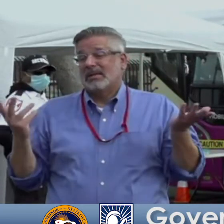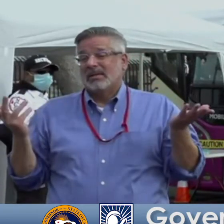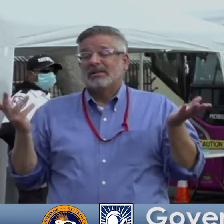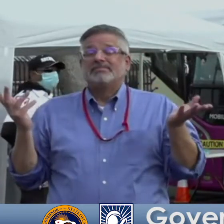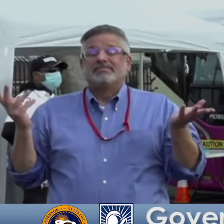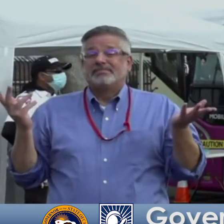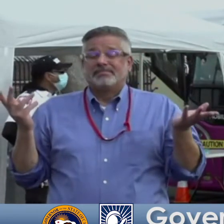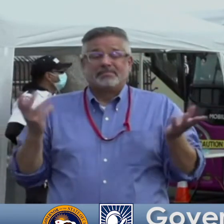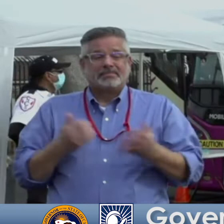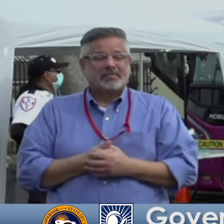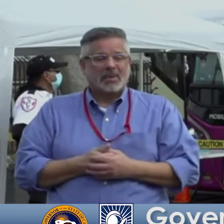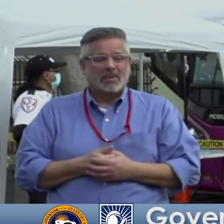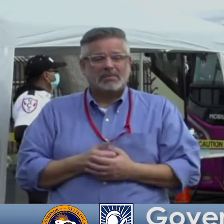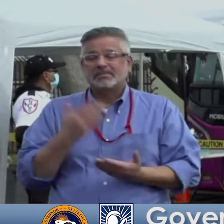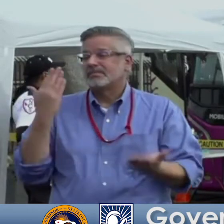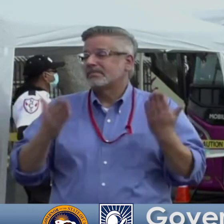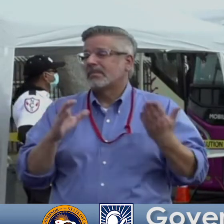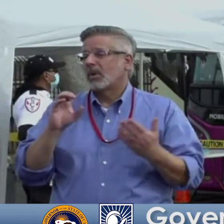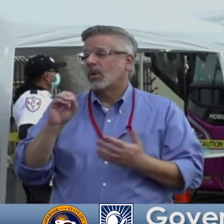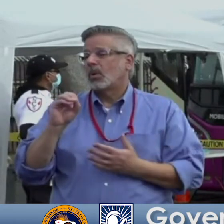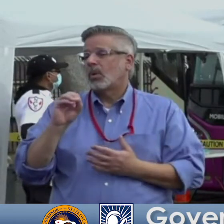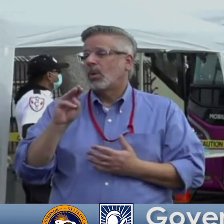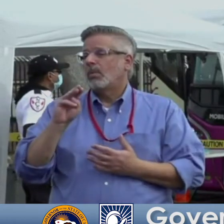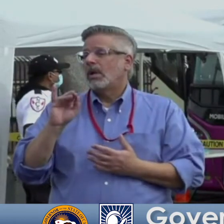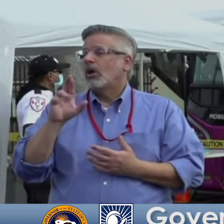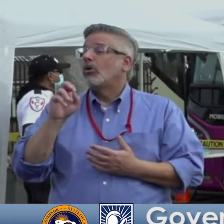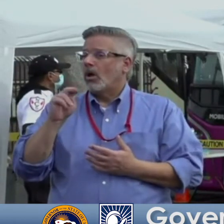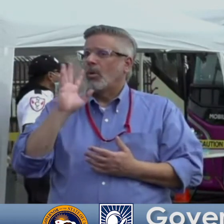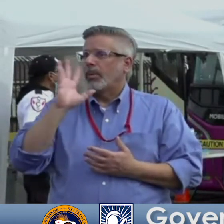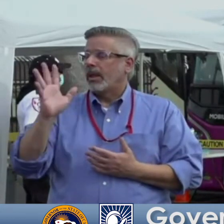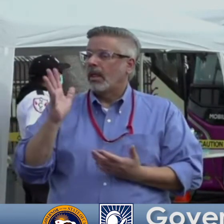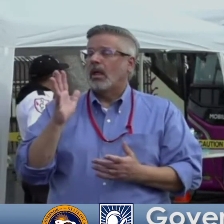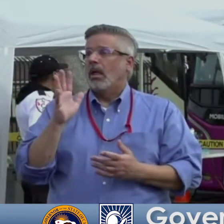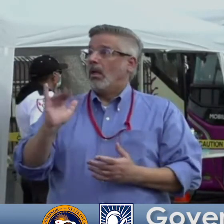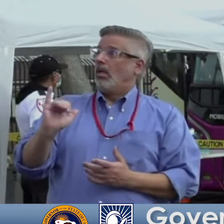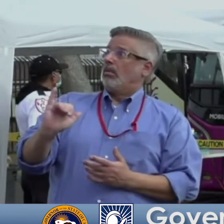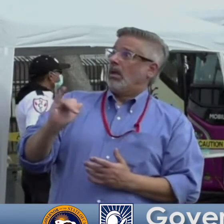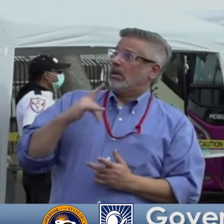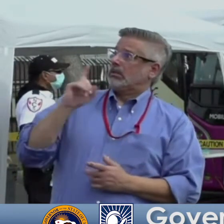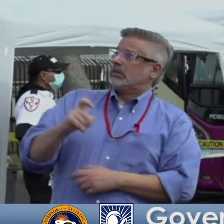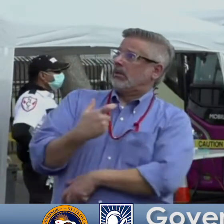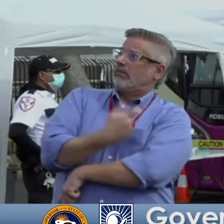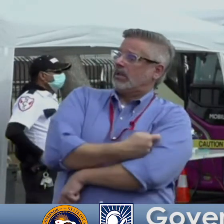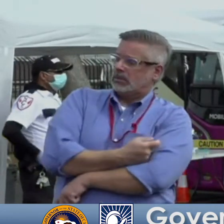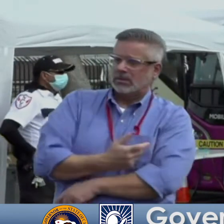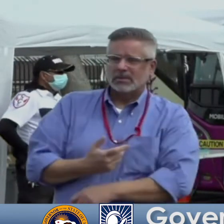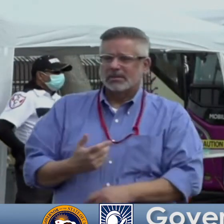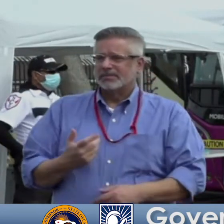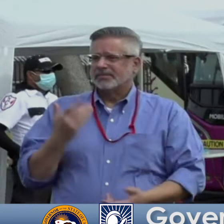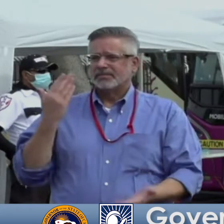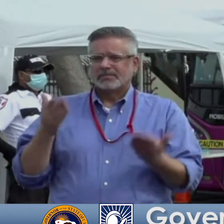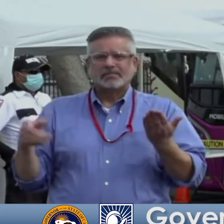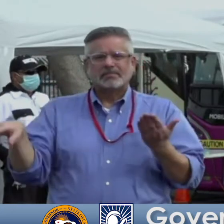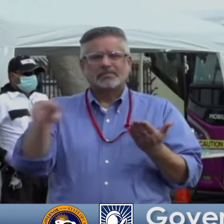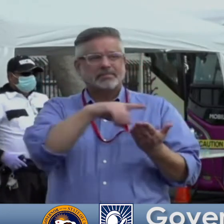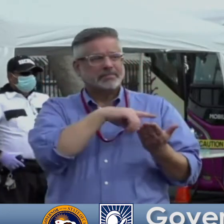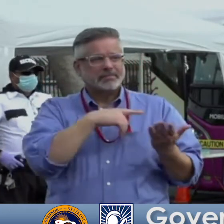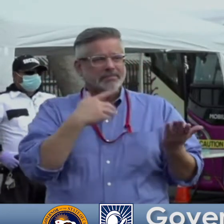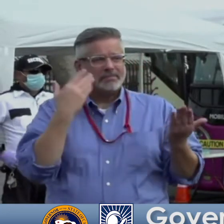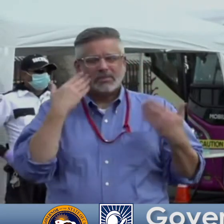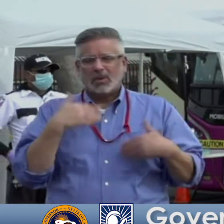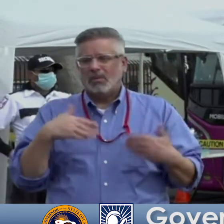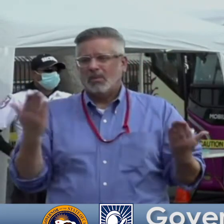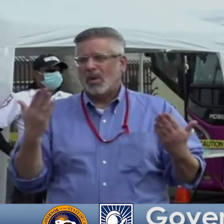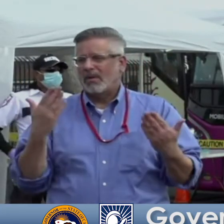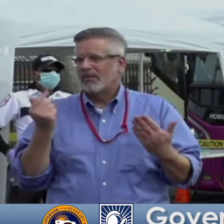I don't, maybe Omicron will wake folks up. I mean, there's not a one of us that doesn't know